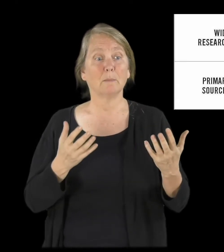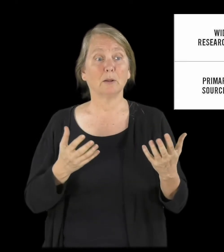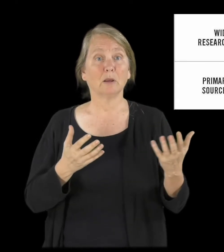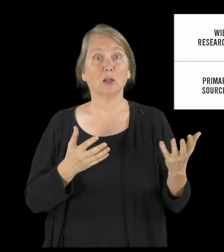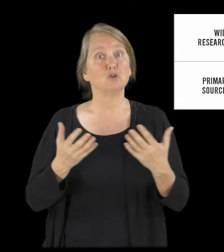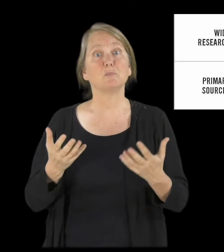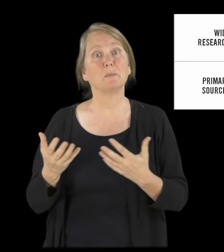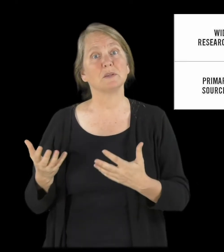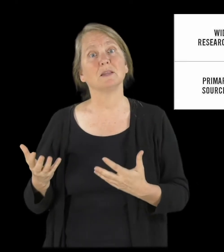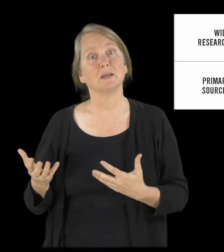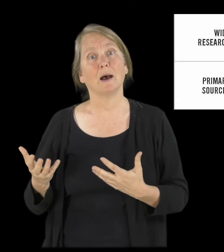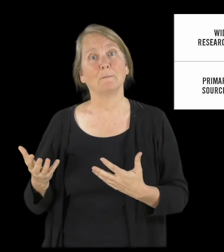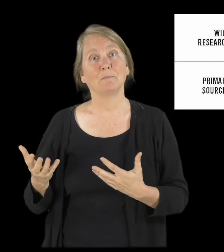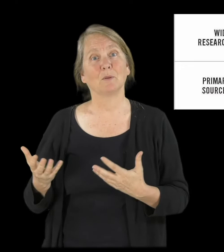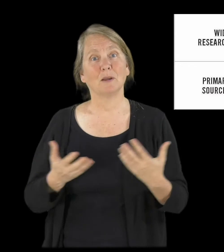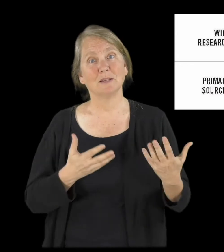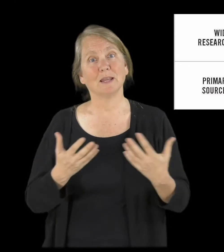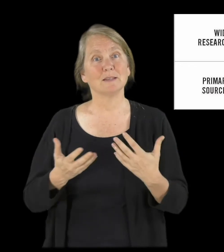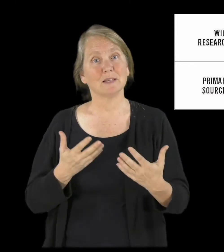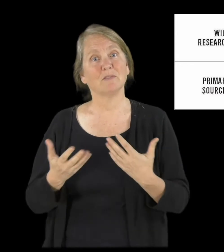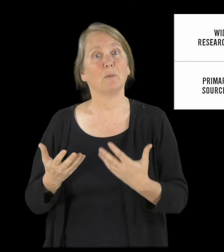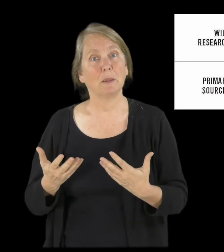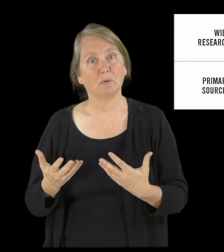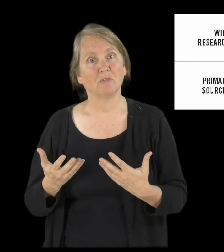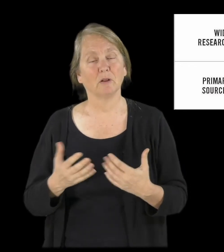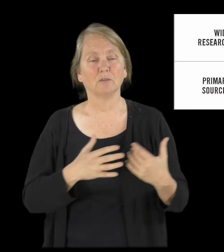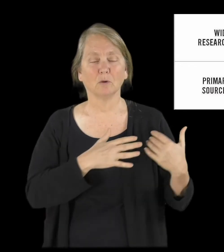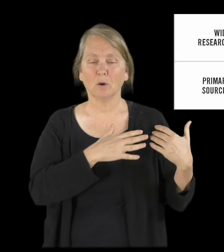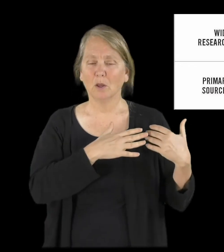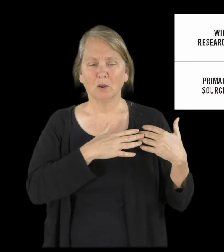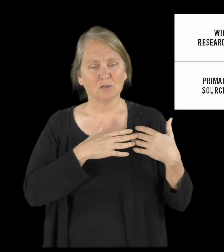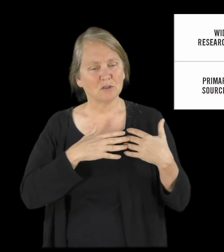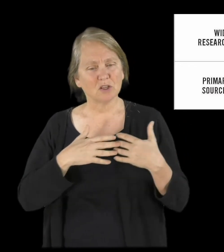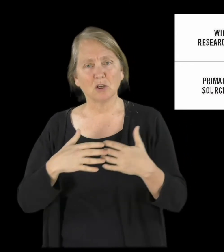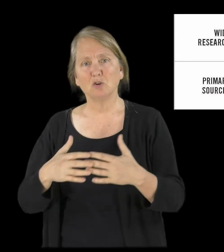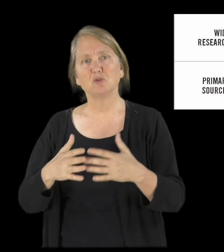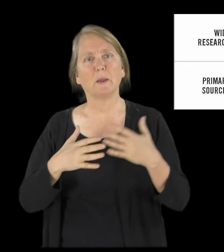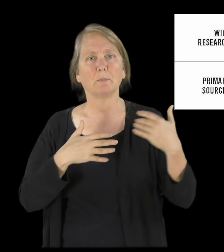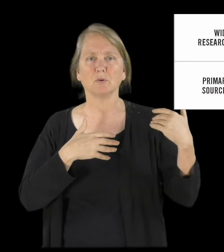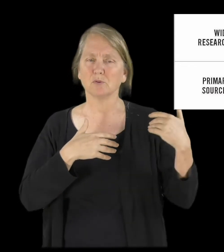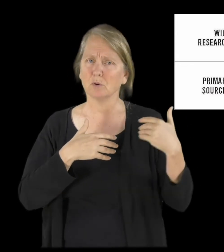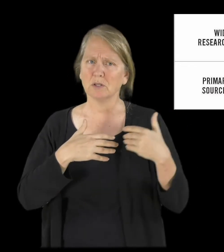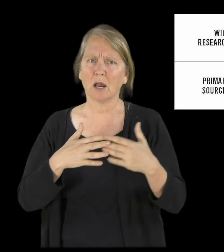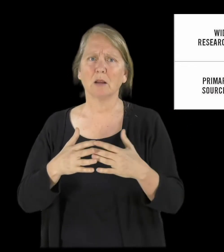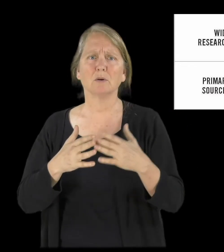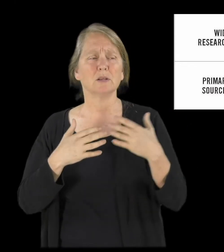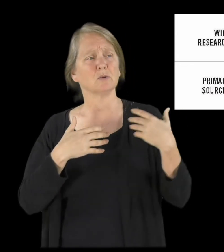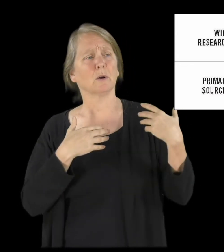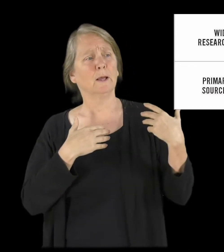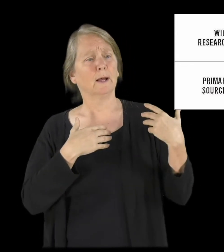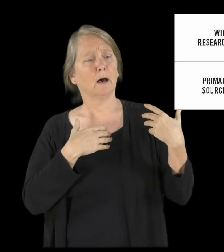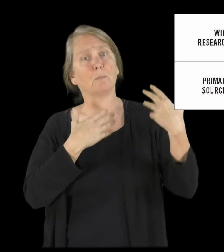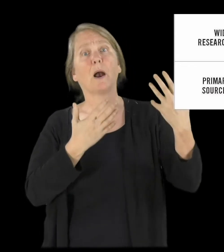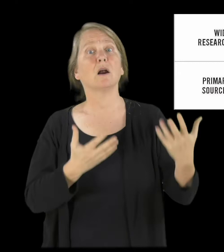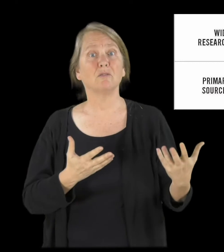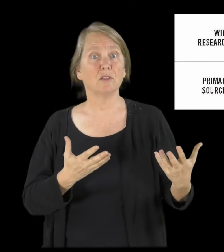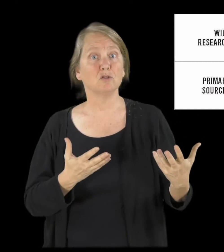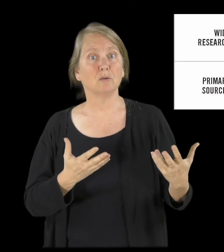looking at newspapers at the time, right, to get a sense of how people felt? So, suggesting newspapers or diaries or autobiography that you know